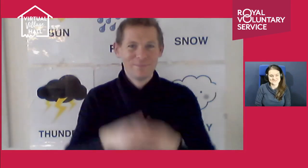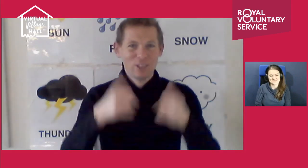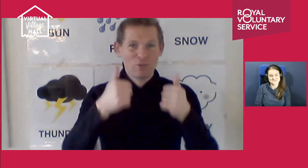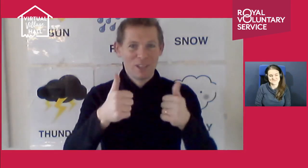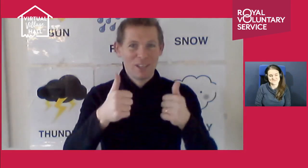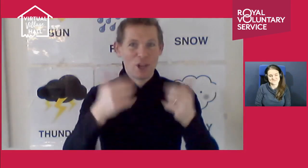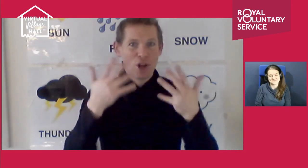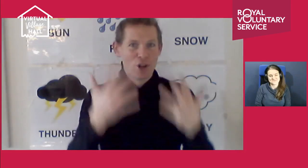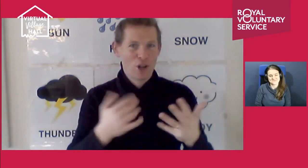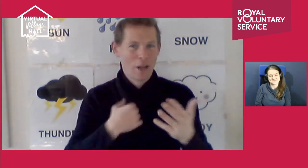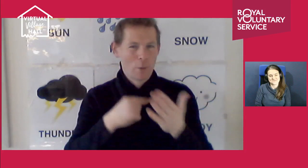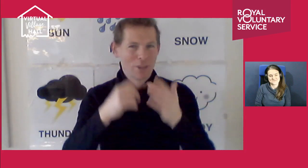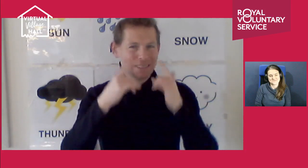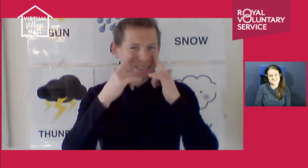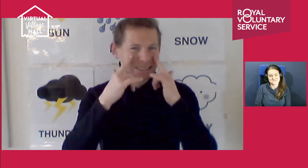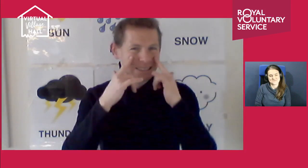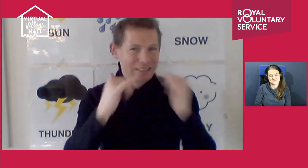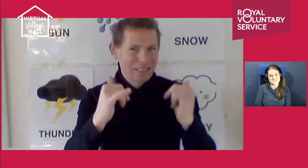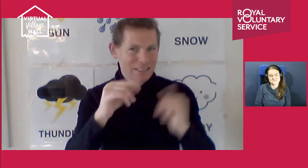language.